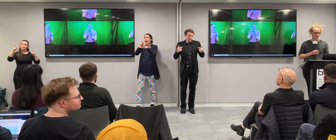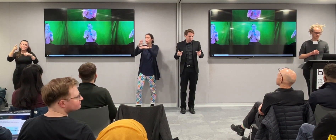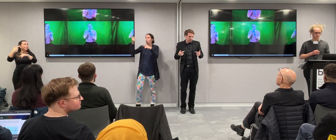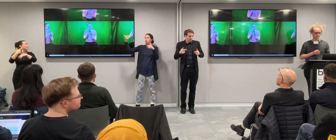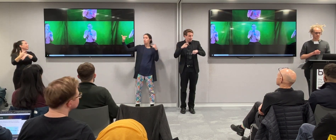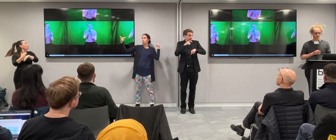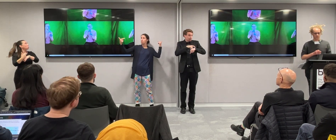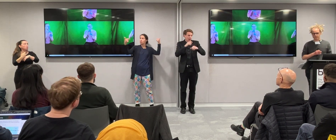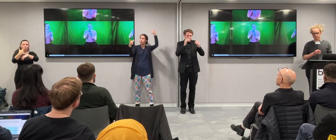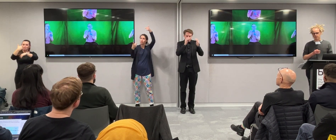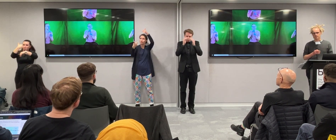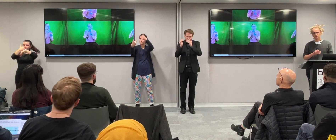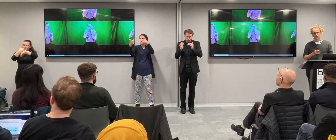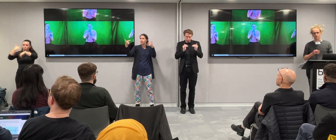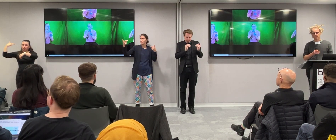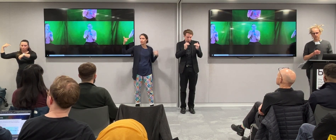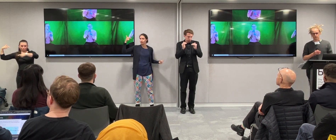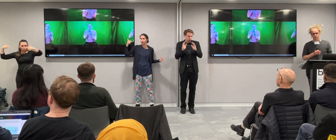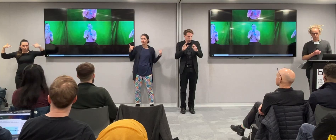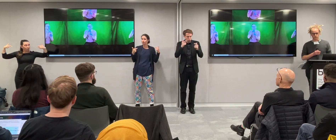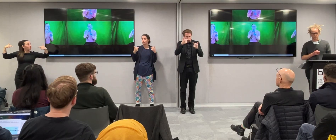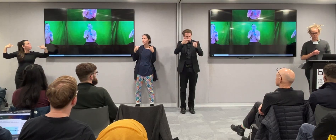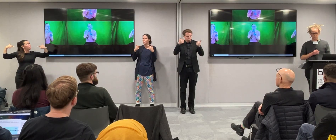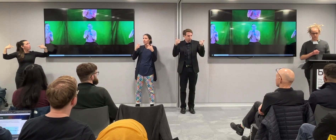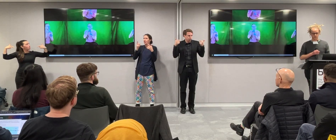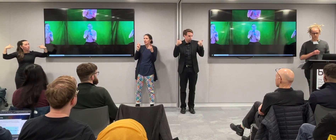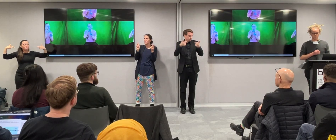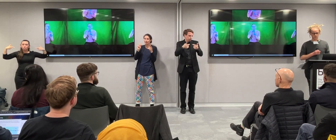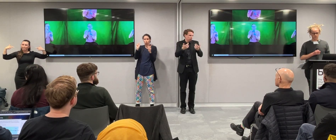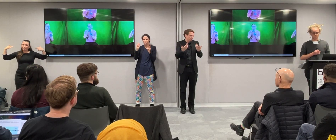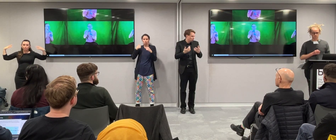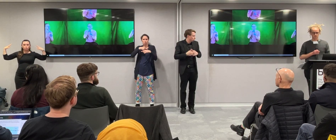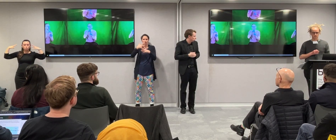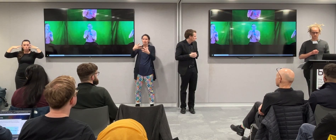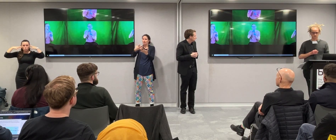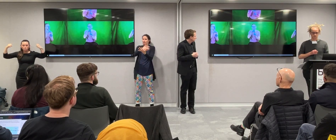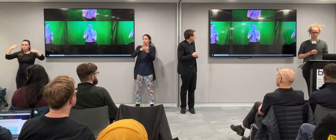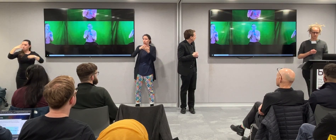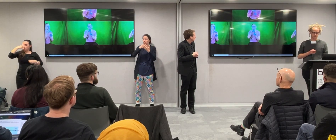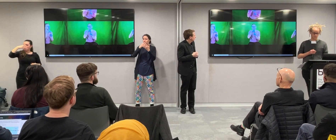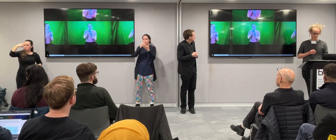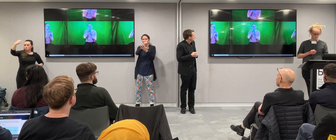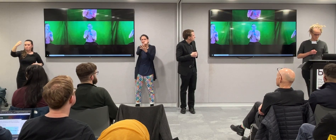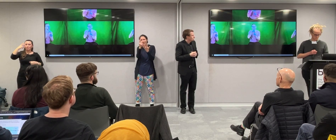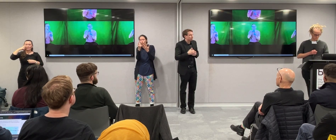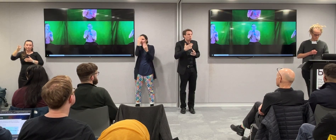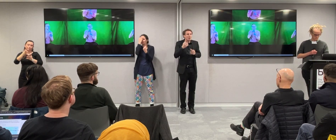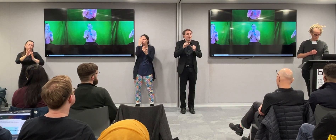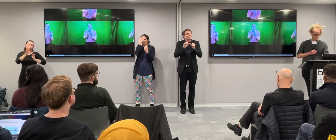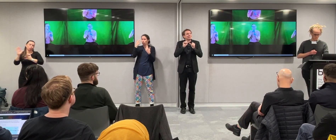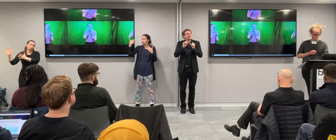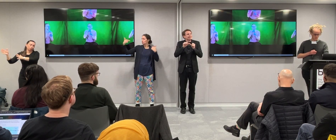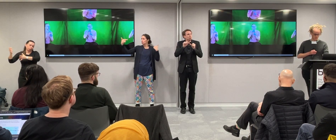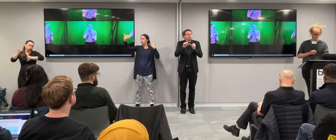and that's basically where we are gathering the sequence data.